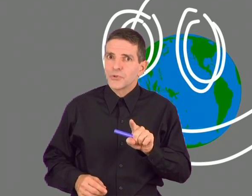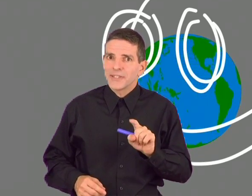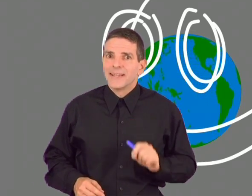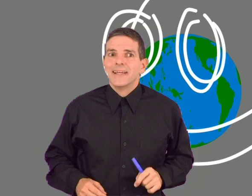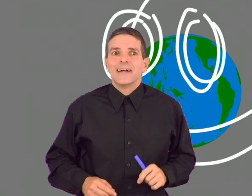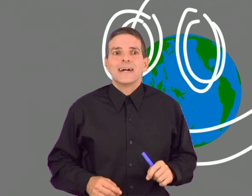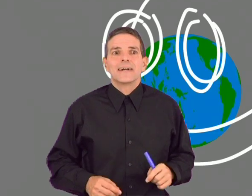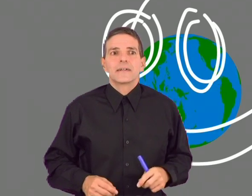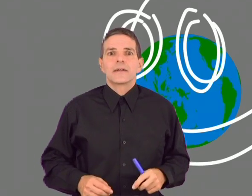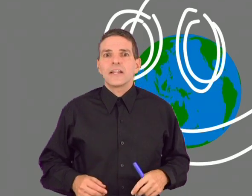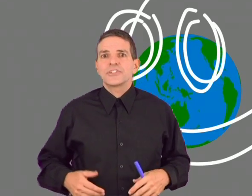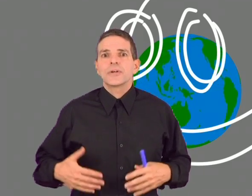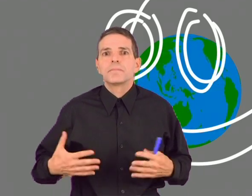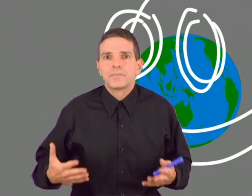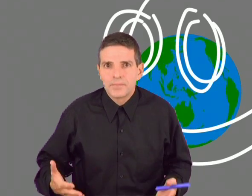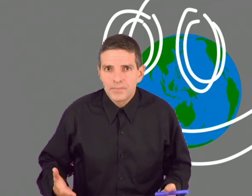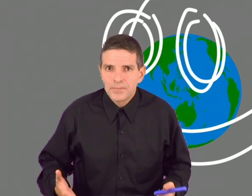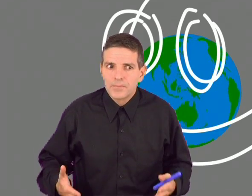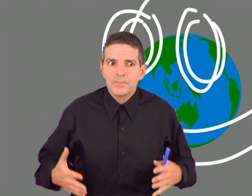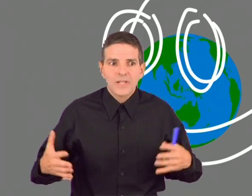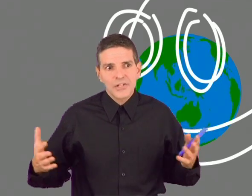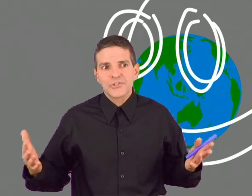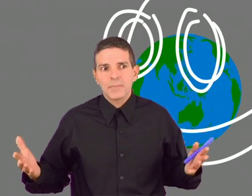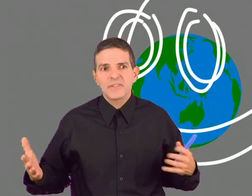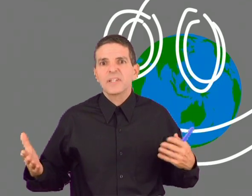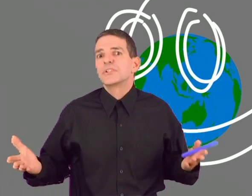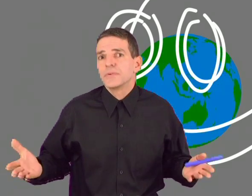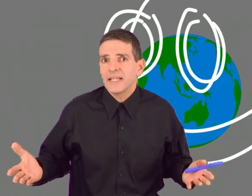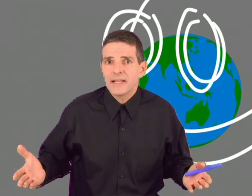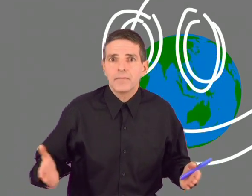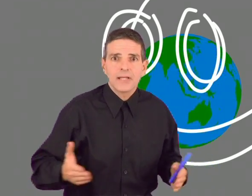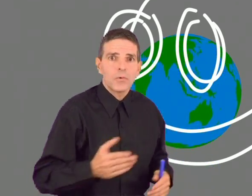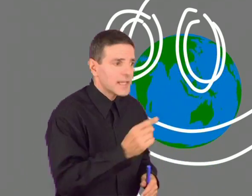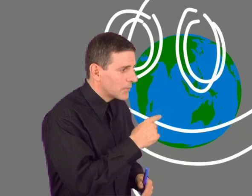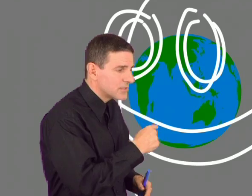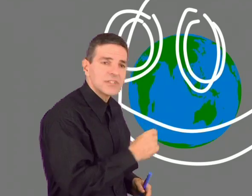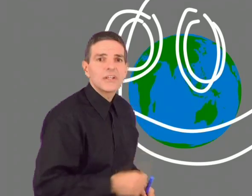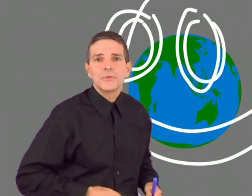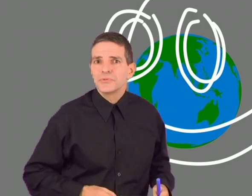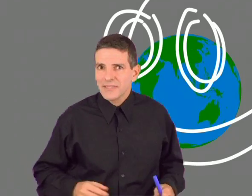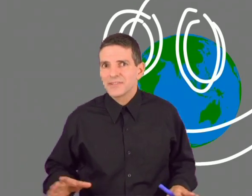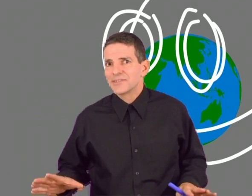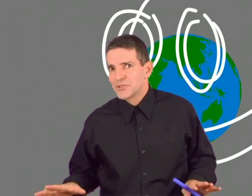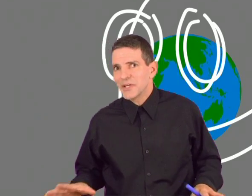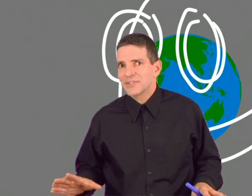chosen. Cluster conjures up a different image for me, not one that I would necessarily use in this situation.